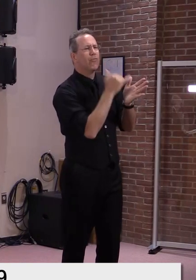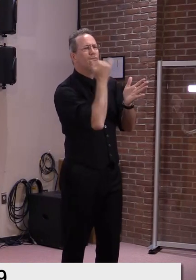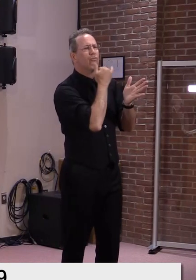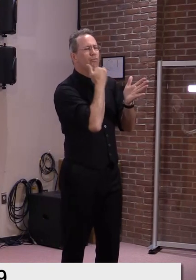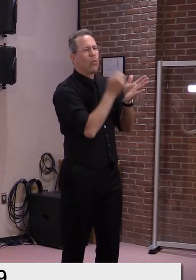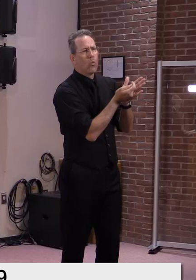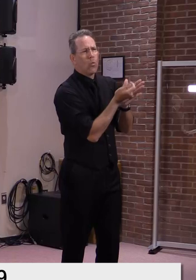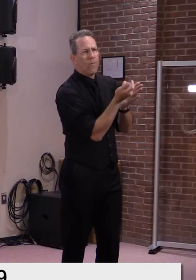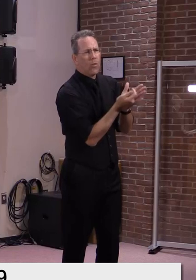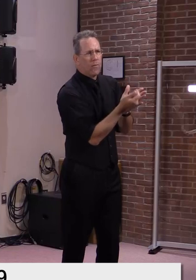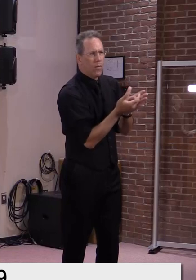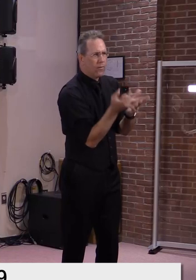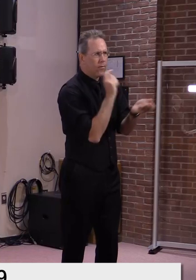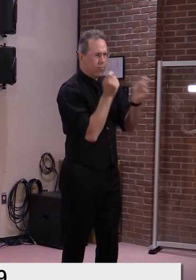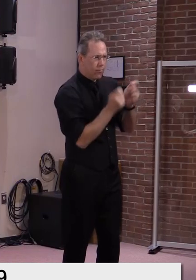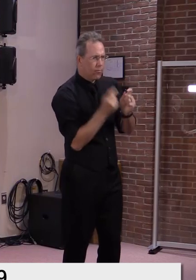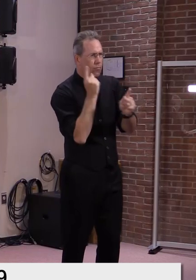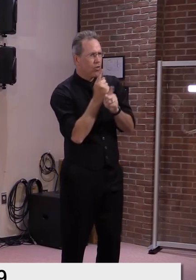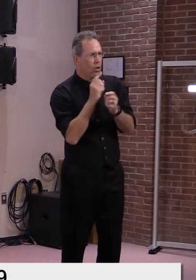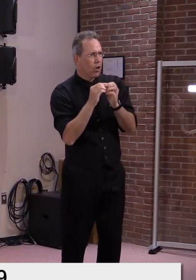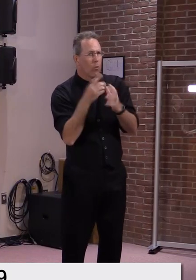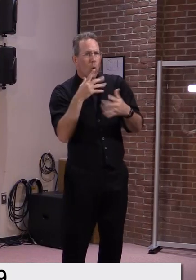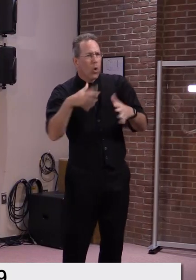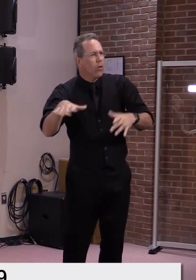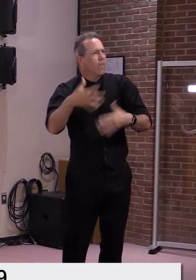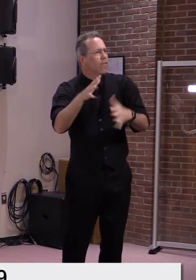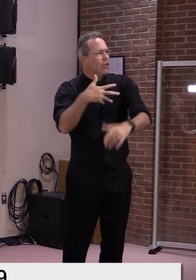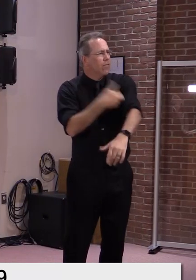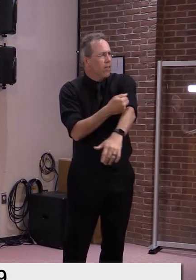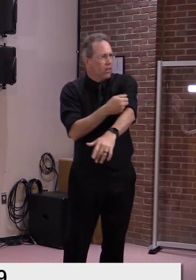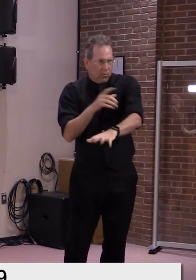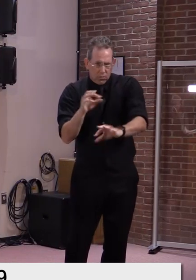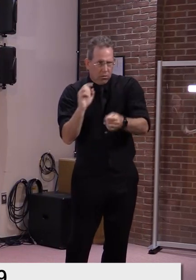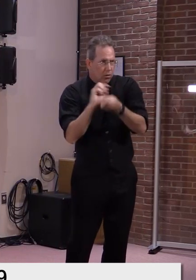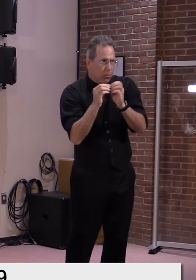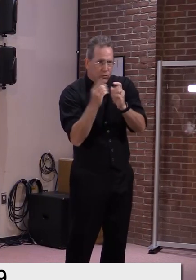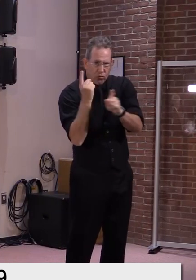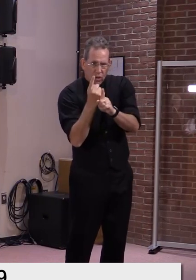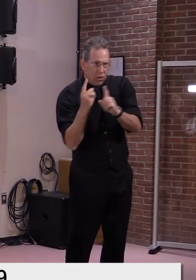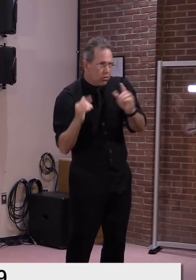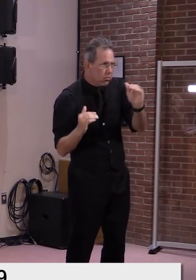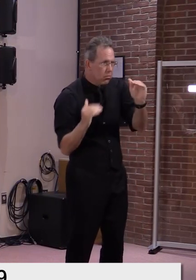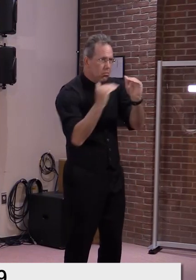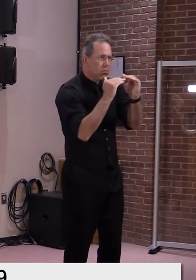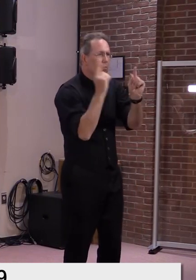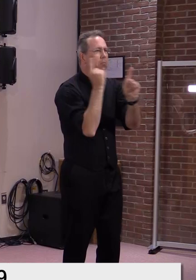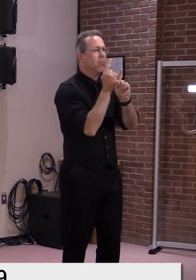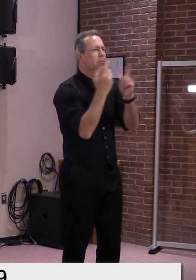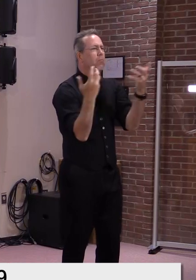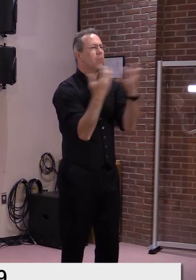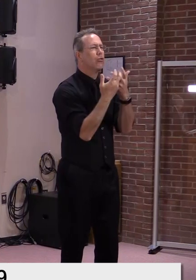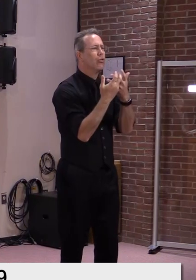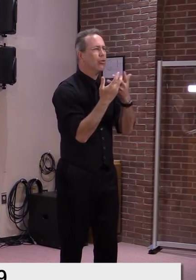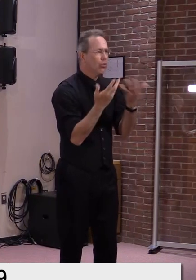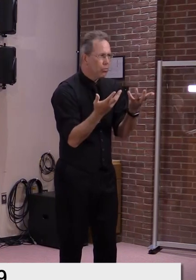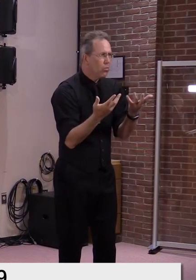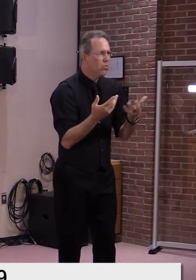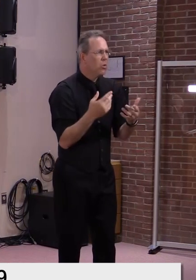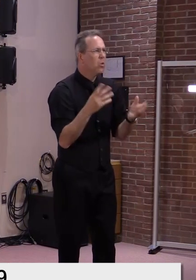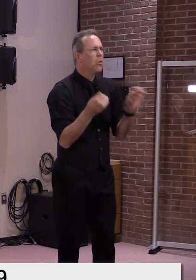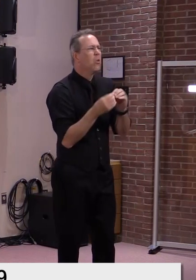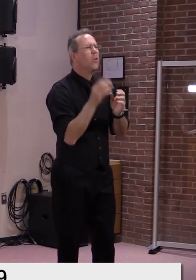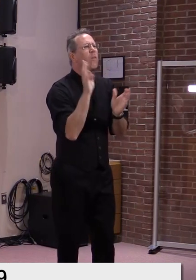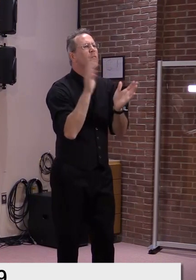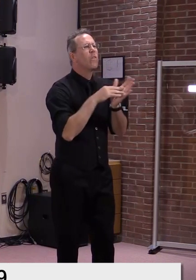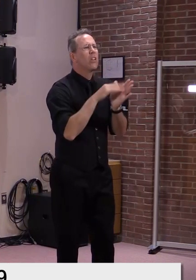vaccinations reported and completed since Friday, including yesterday's results of about 4,700. In the future,